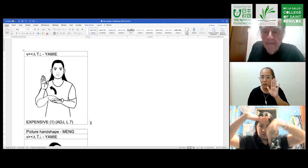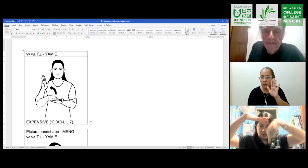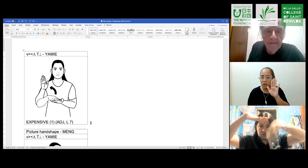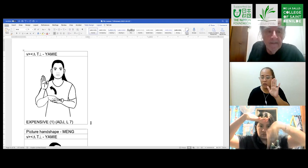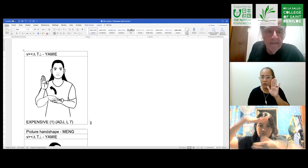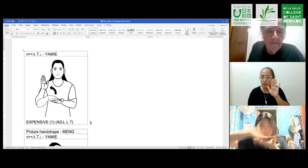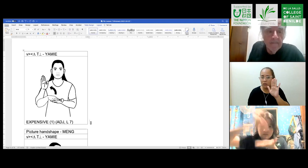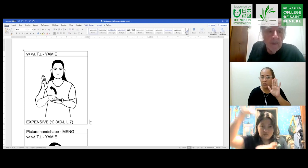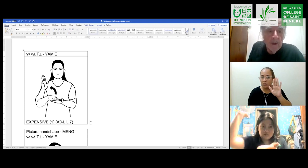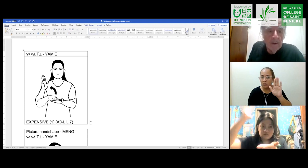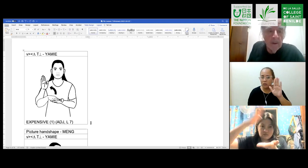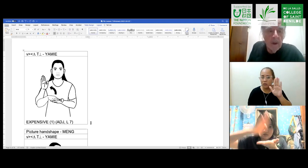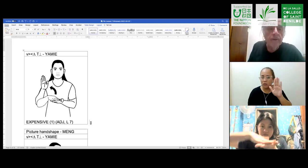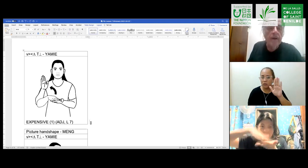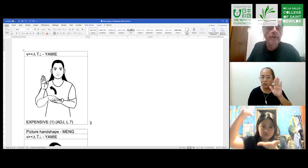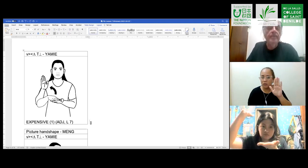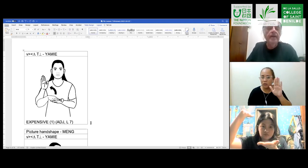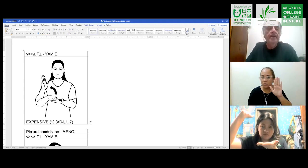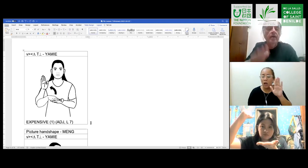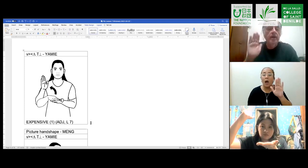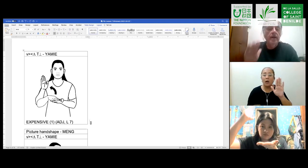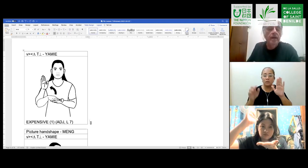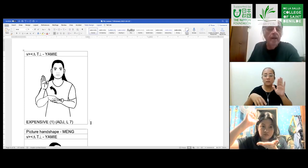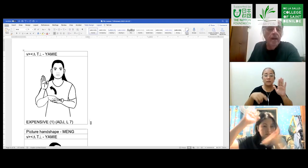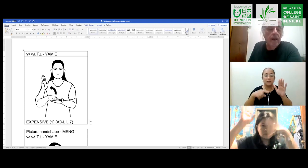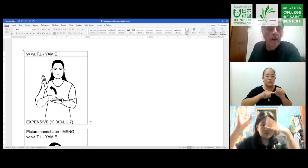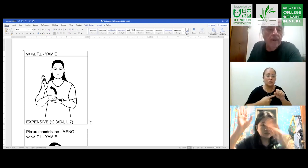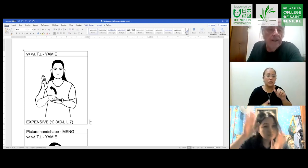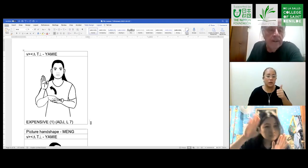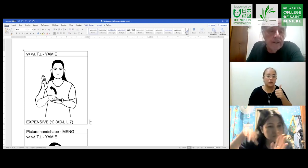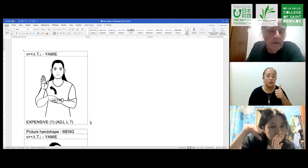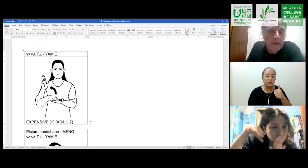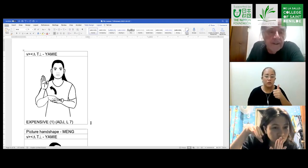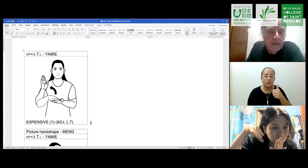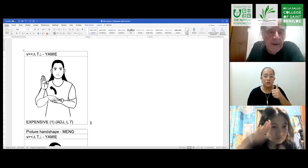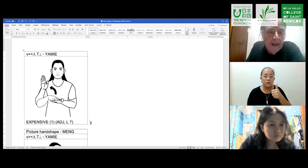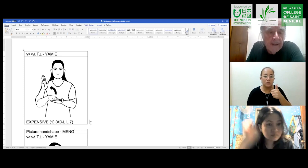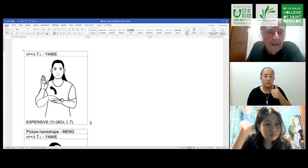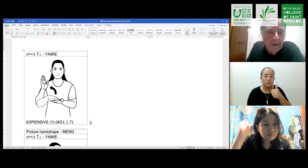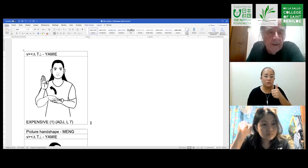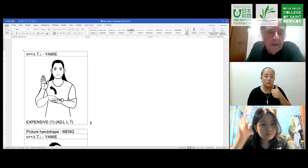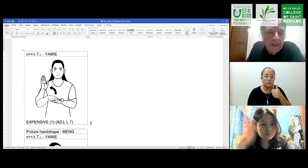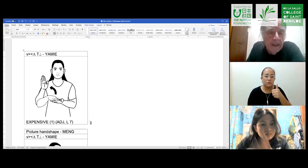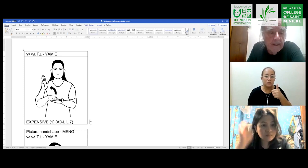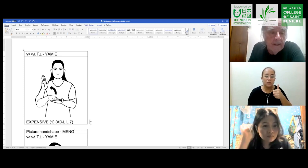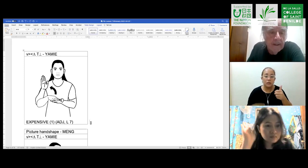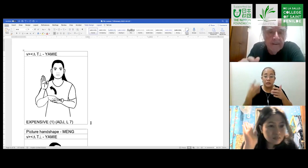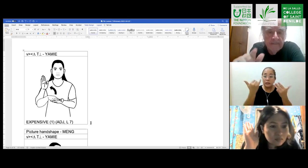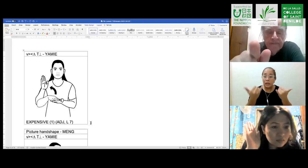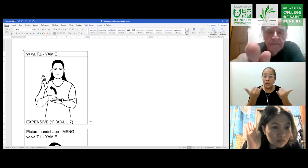Downward, sir. Downward. Oh, Starts down at the downward. beginning. Okay. All right. So let's go back and look at